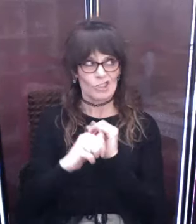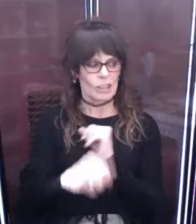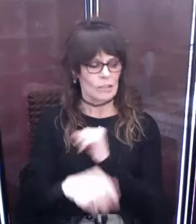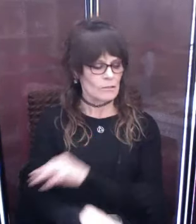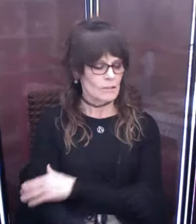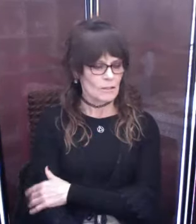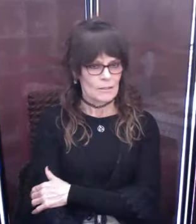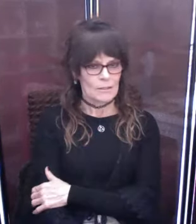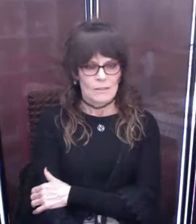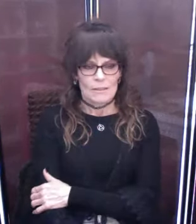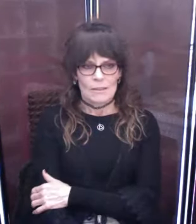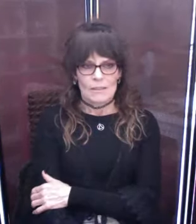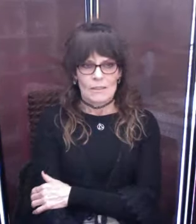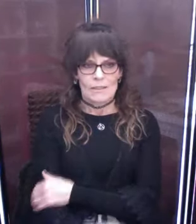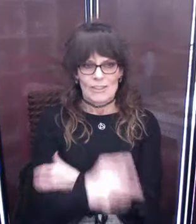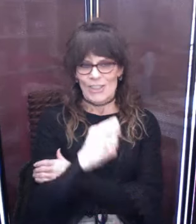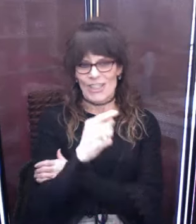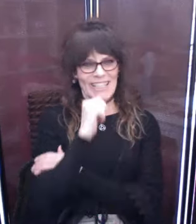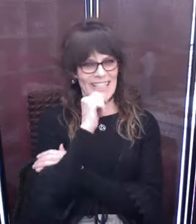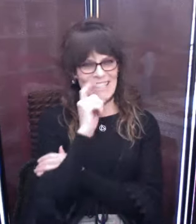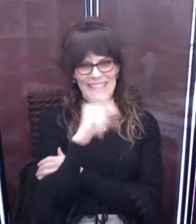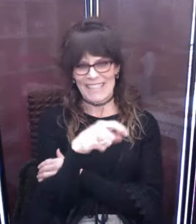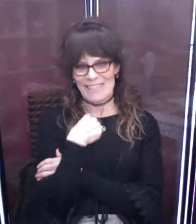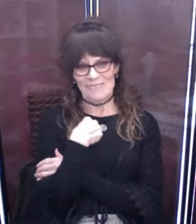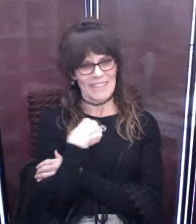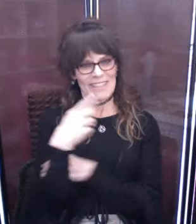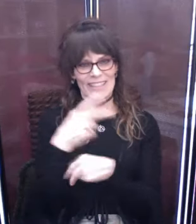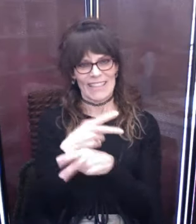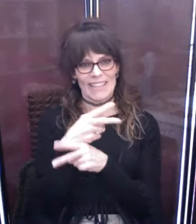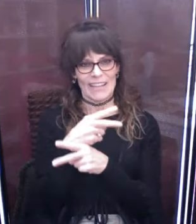And she doesn't need me to take care of her, but she lets me.